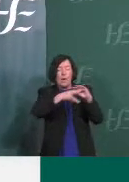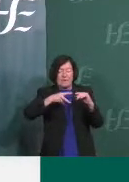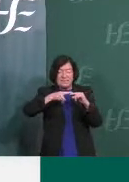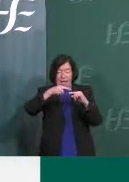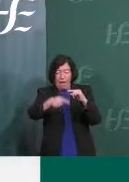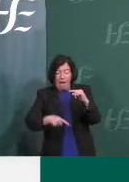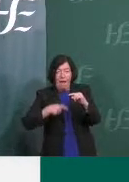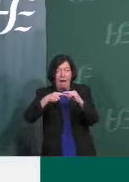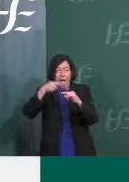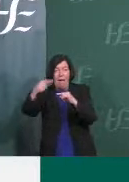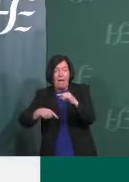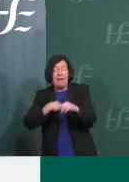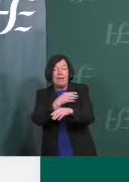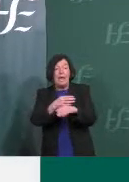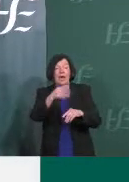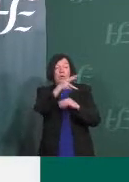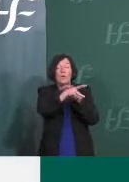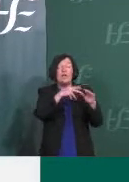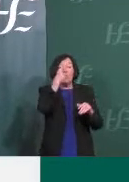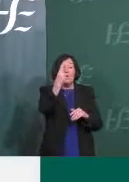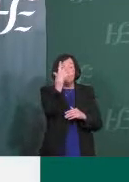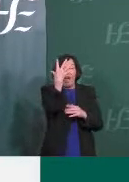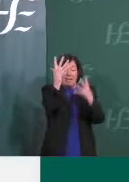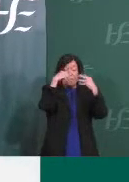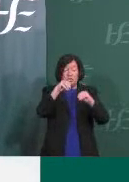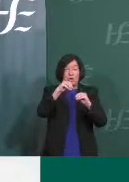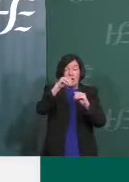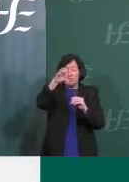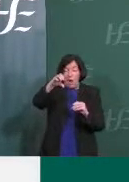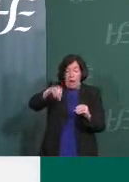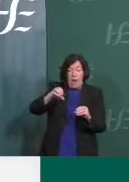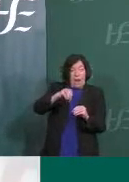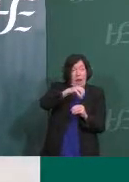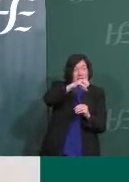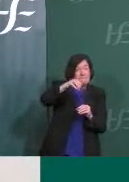We began week 1 with 5 educational institutions and 8 creches. This has since grown,